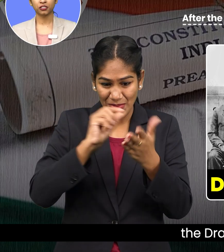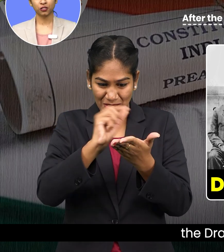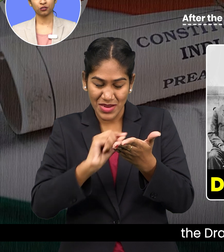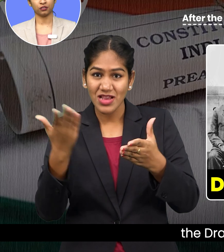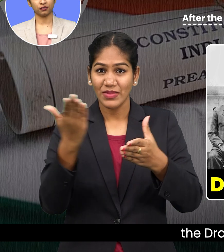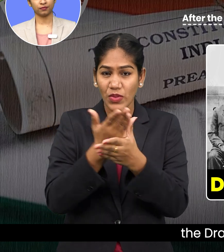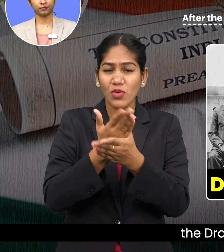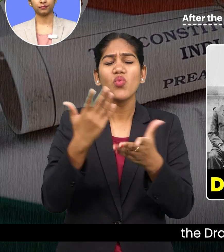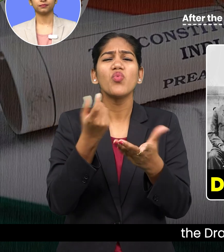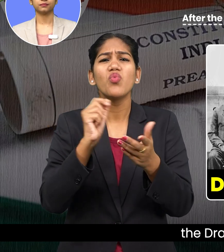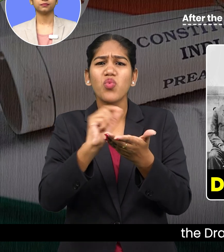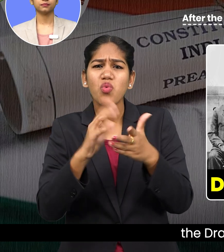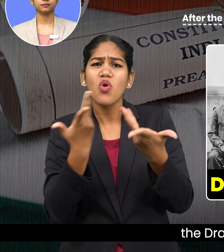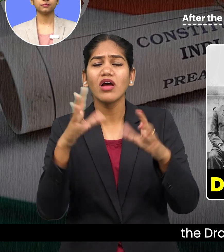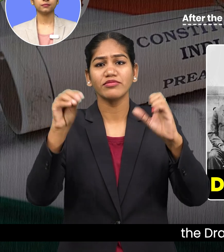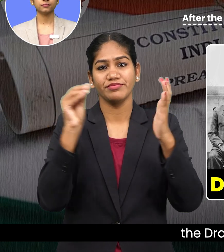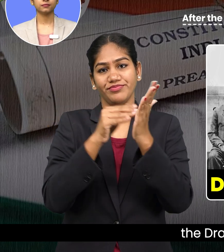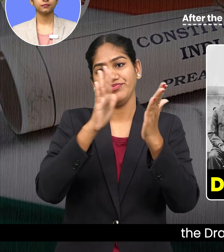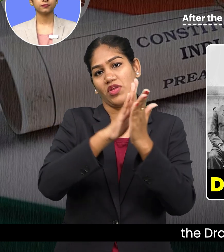draft constitution.